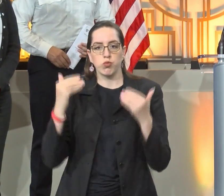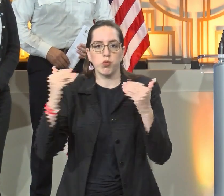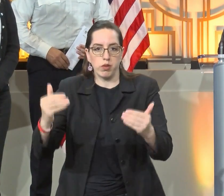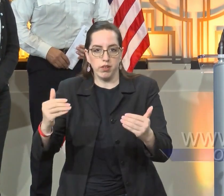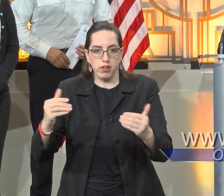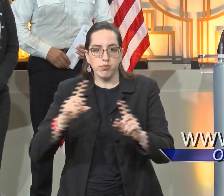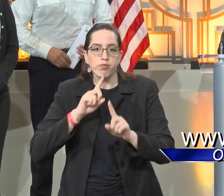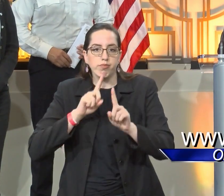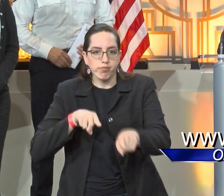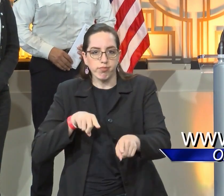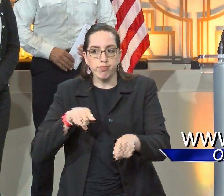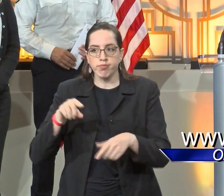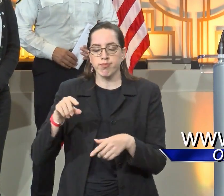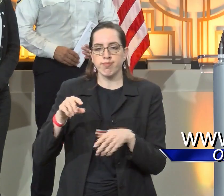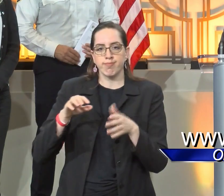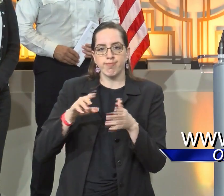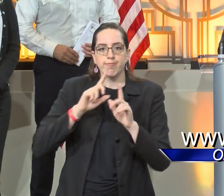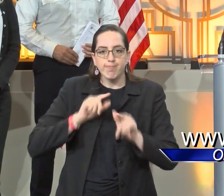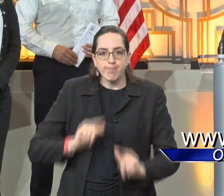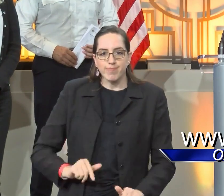to the census,